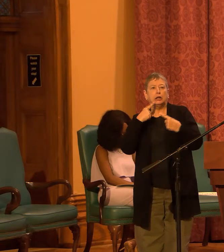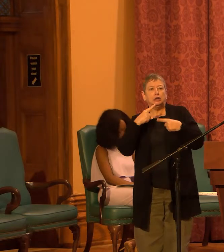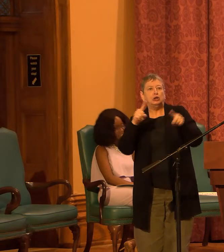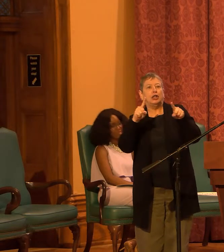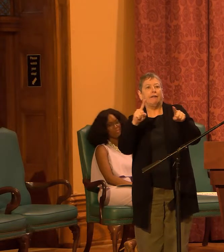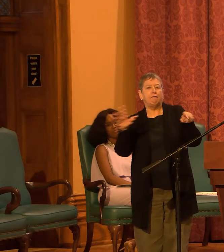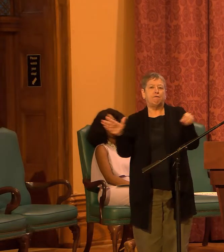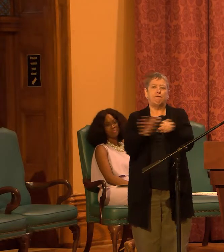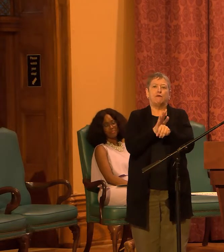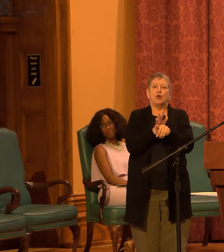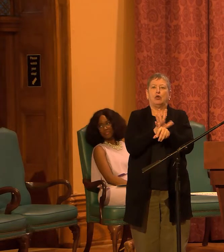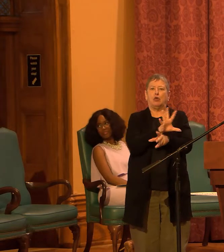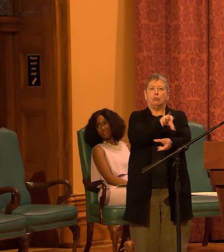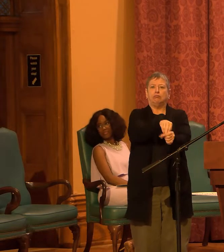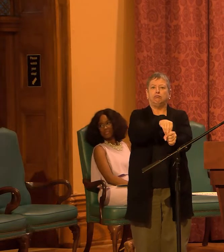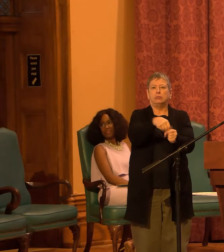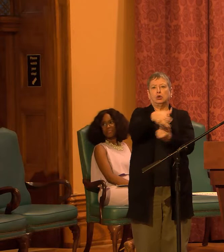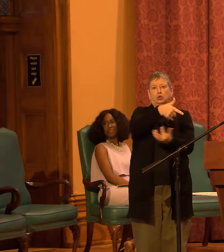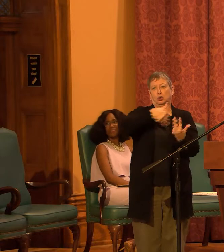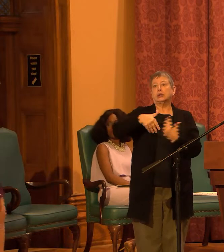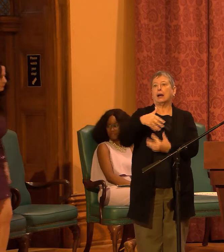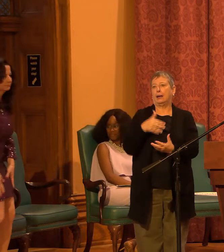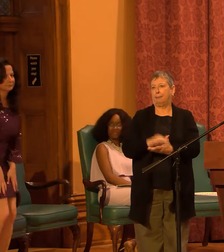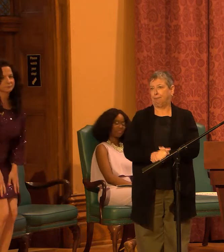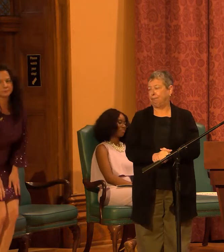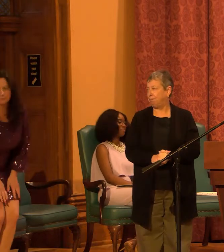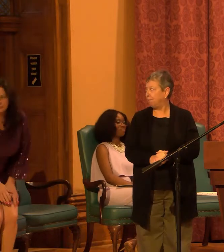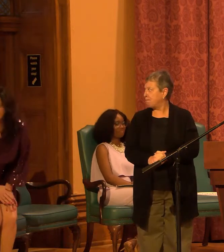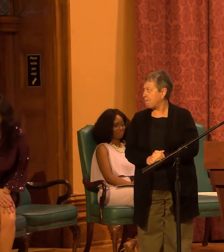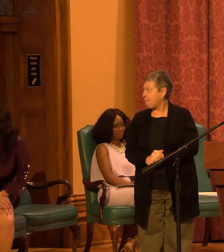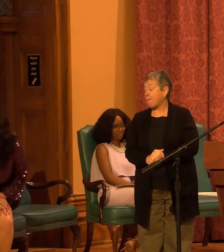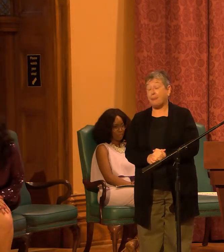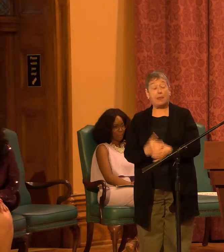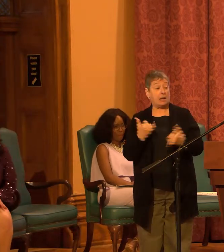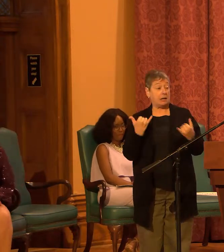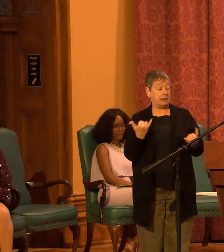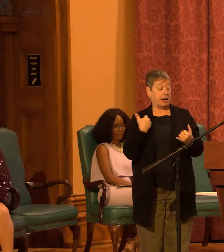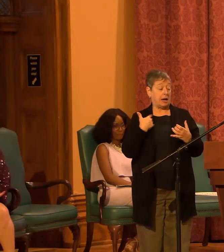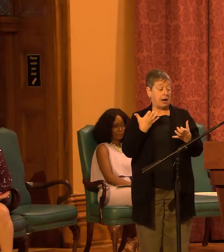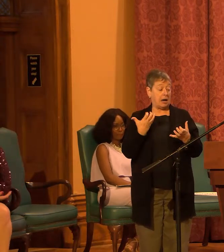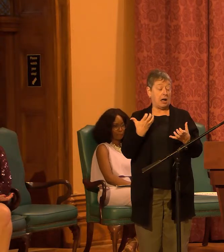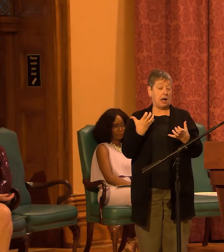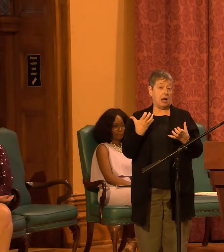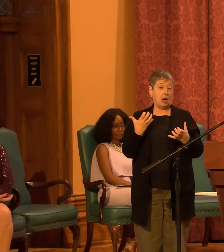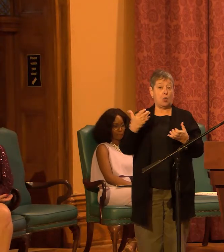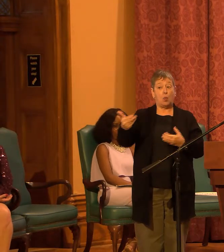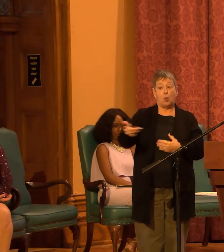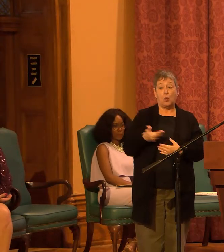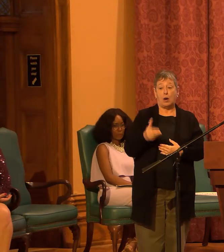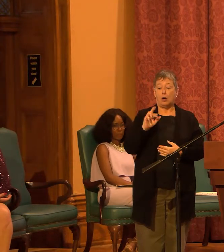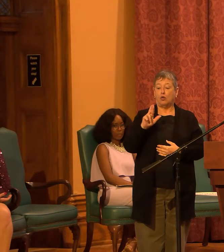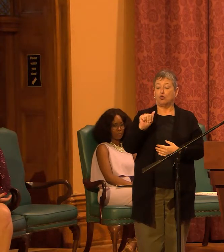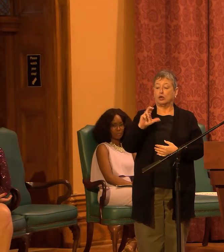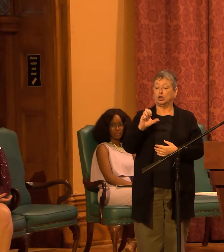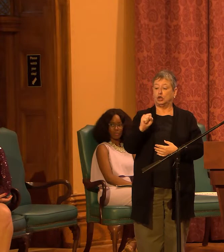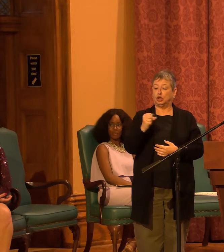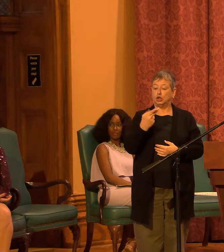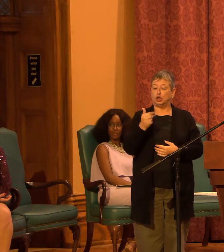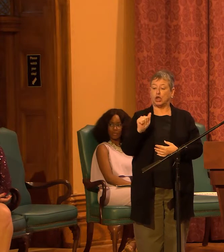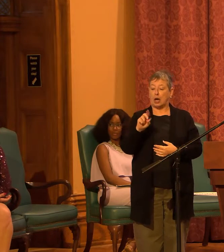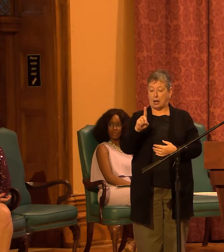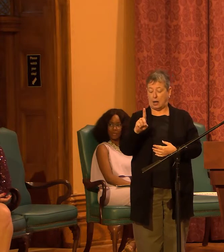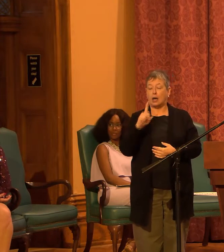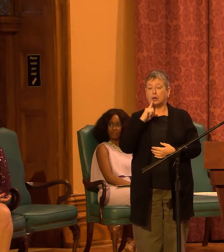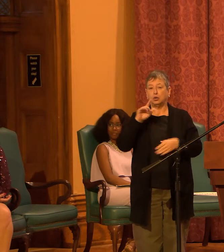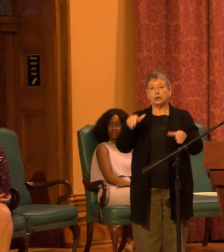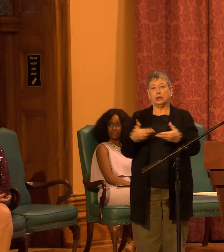full participation in today's society. Now I would like to welcome Rashad Bristow to